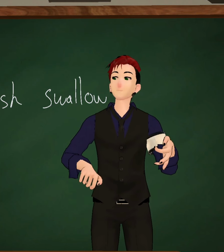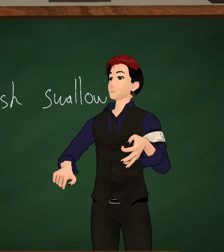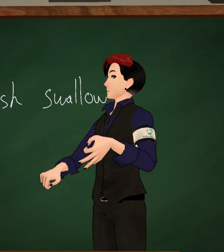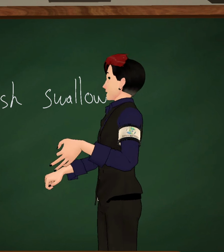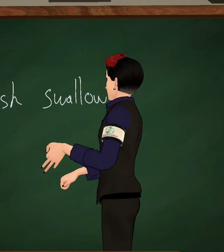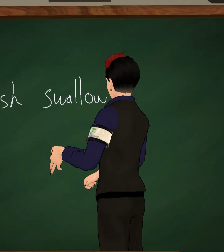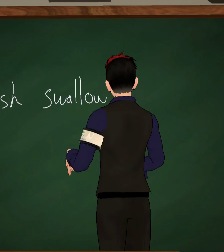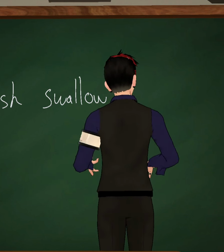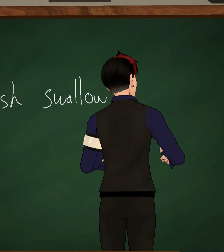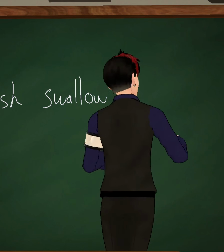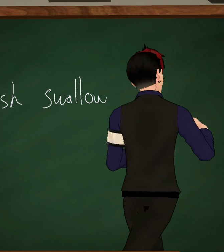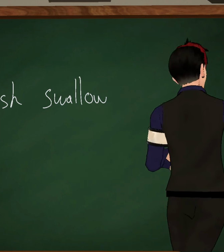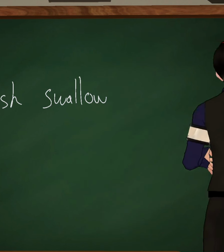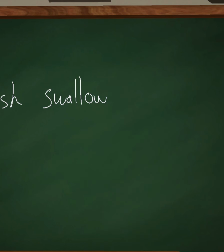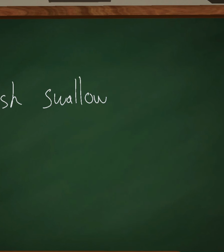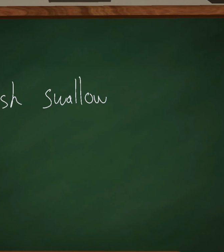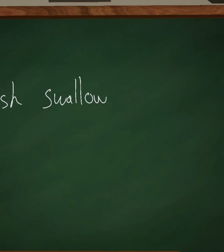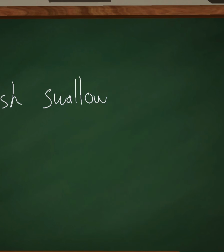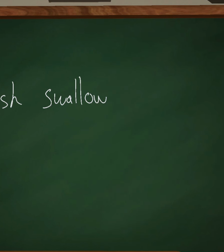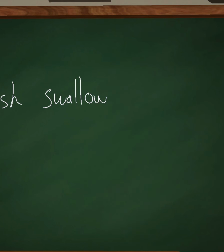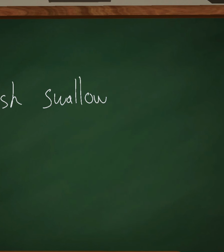Trying to think of some others.